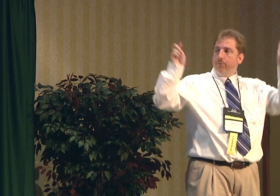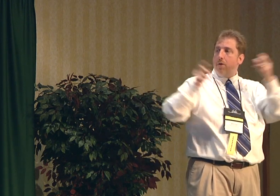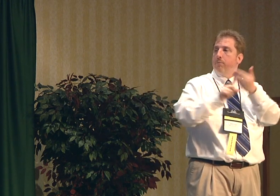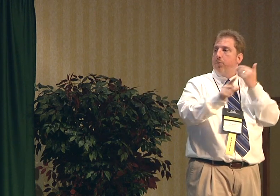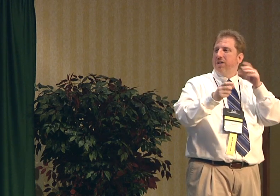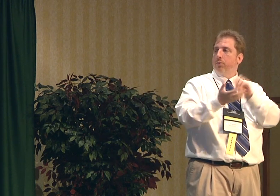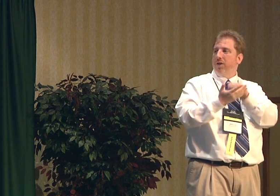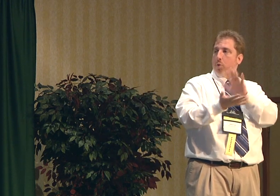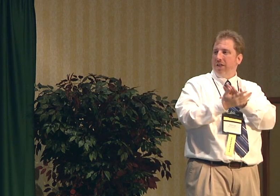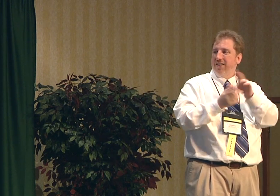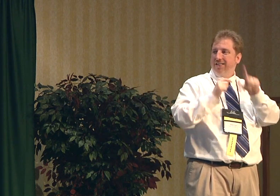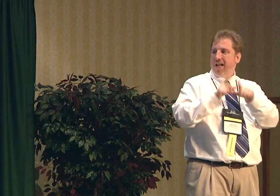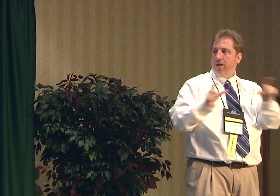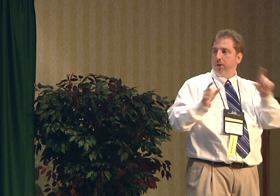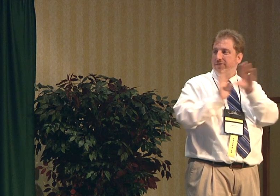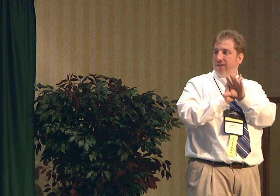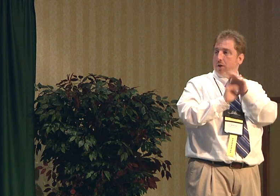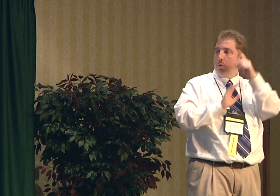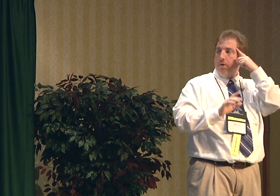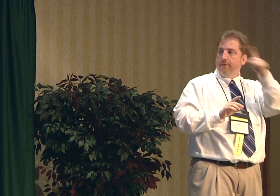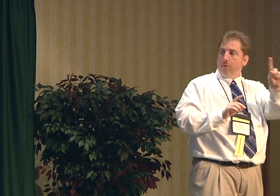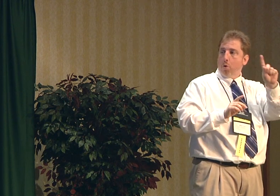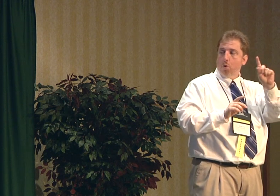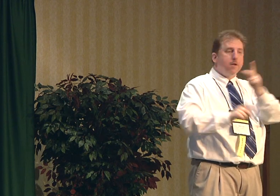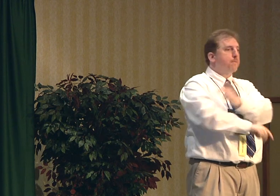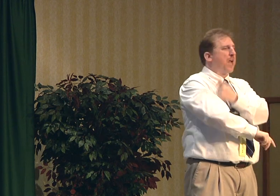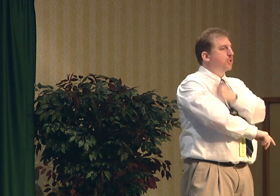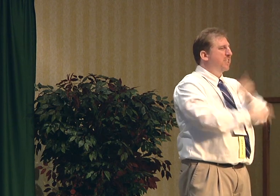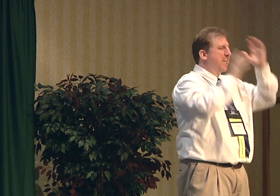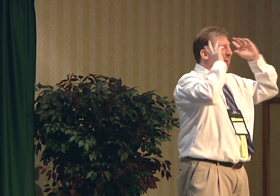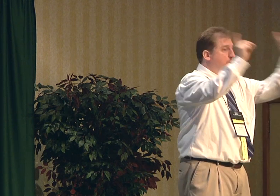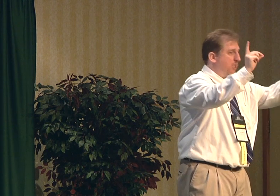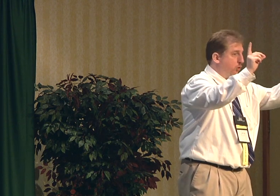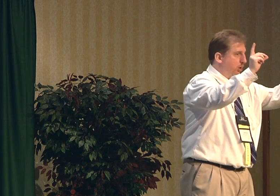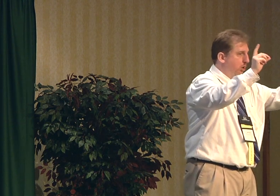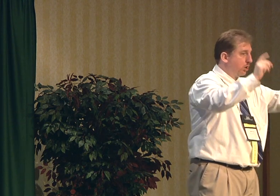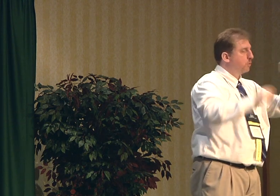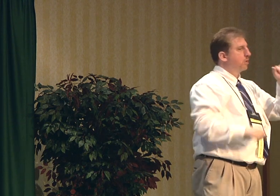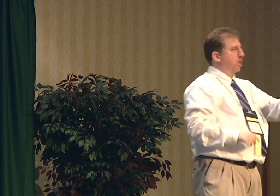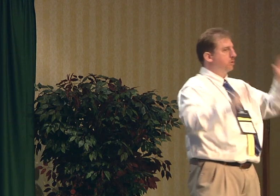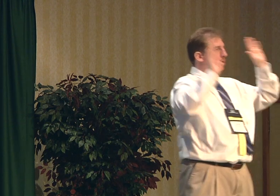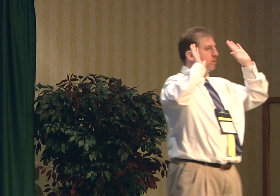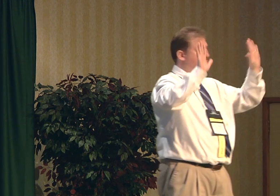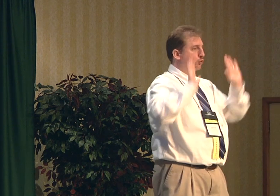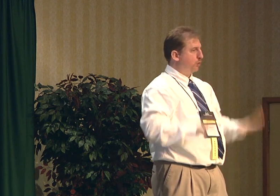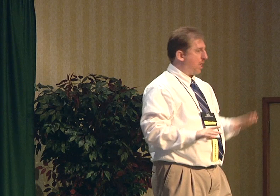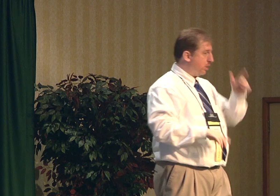the hospital should provide pre-recorded sign language video content for patient